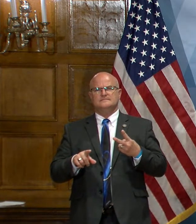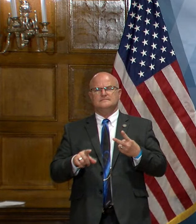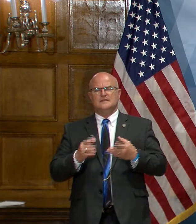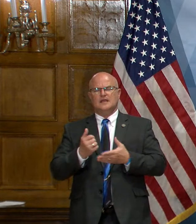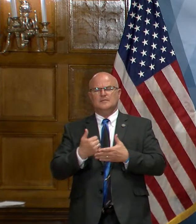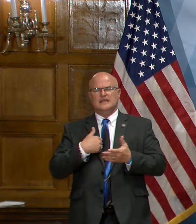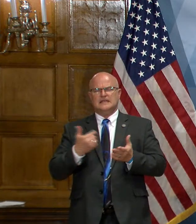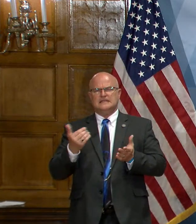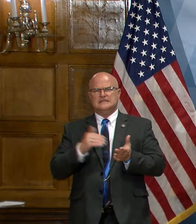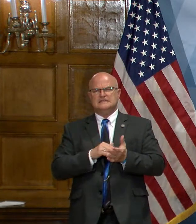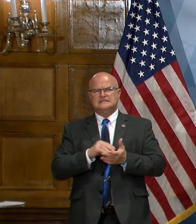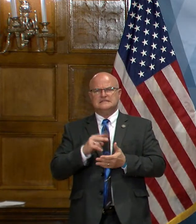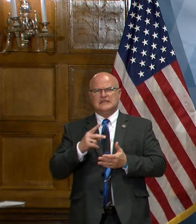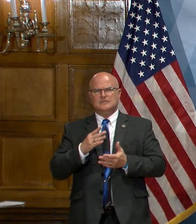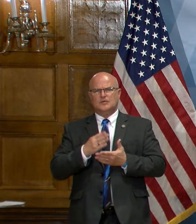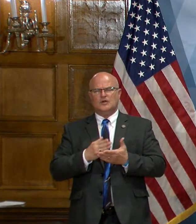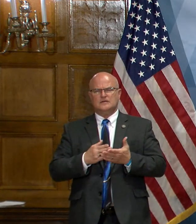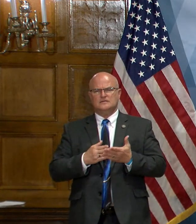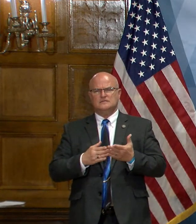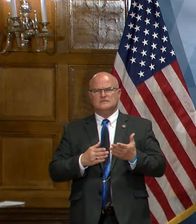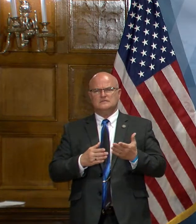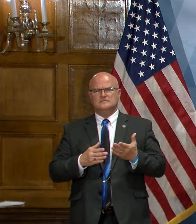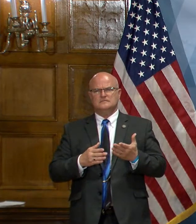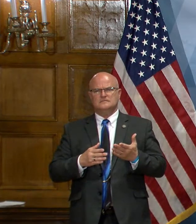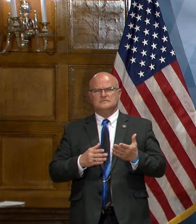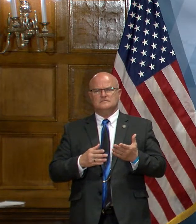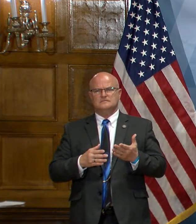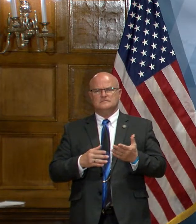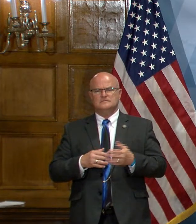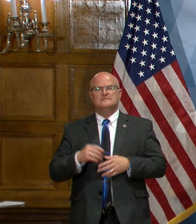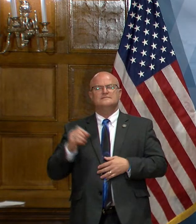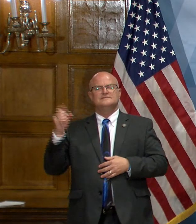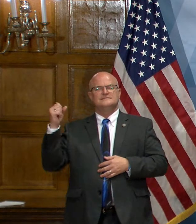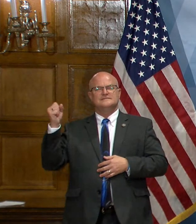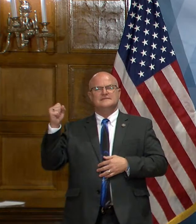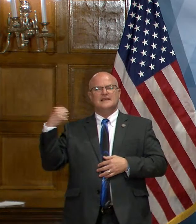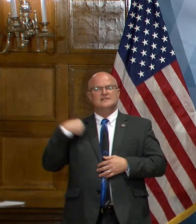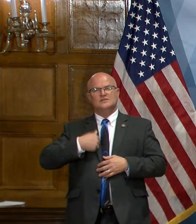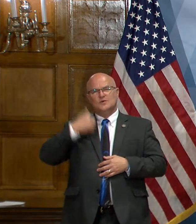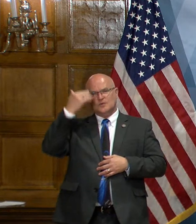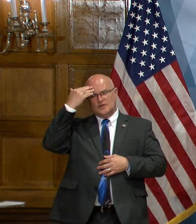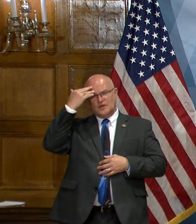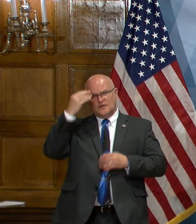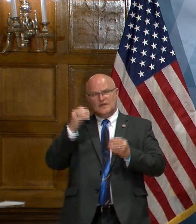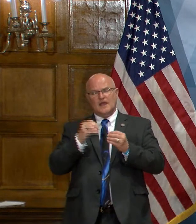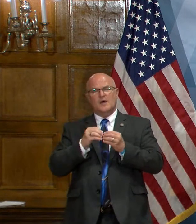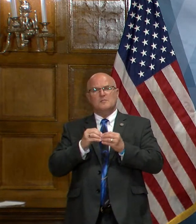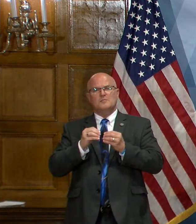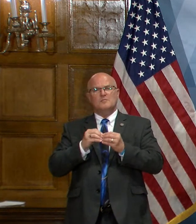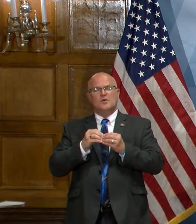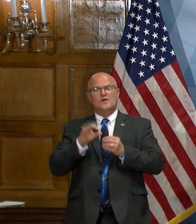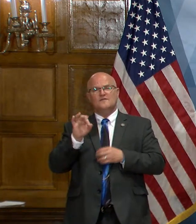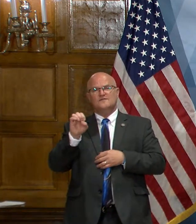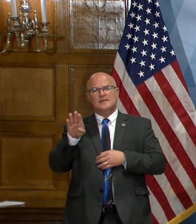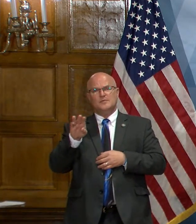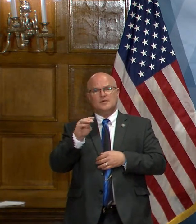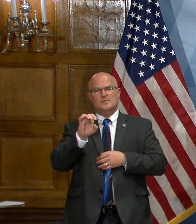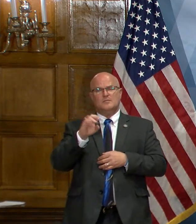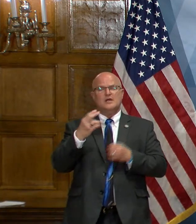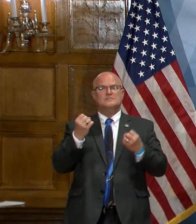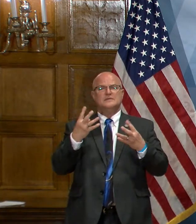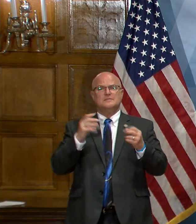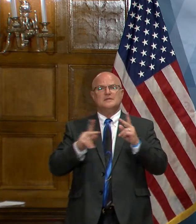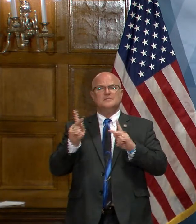help me out again. What was the second part? Yes, Governor. We know that more so in February and March, a